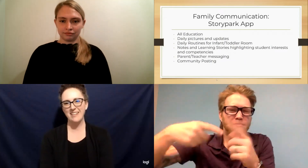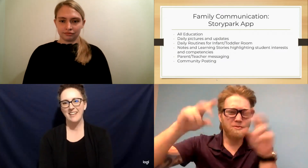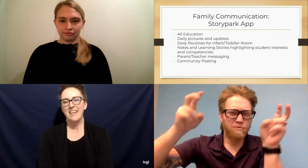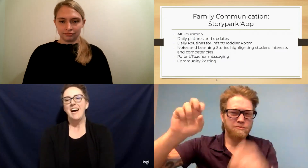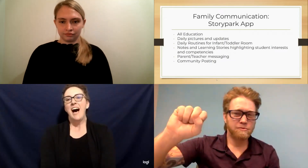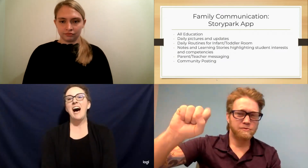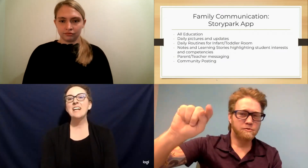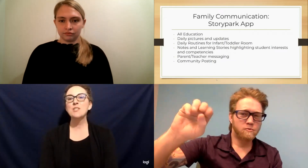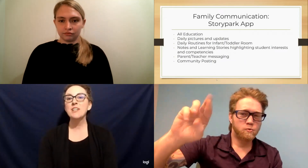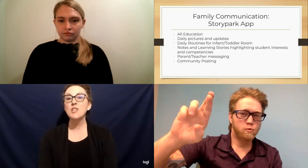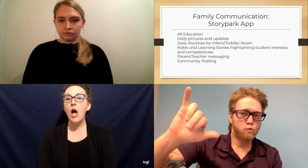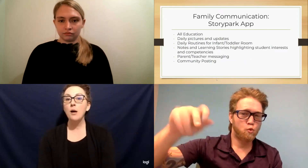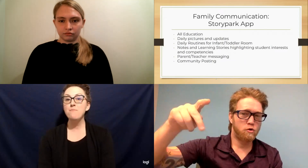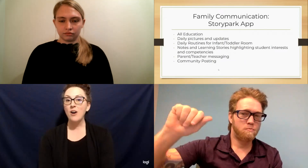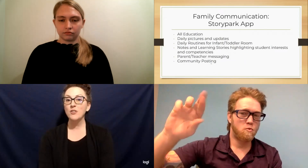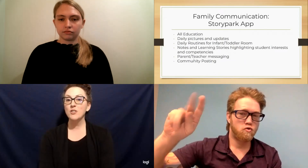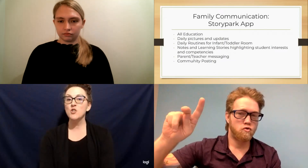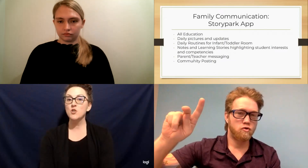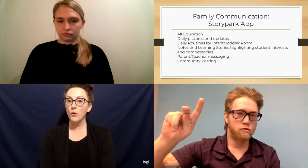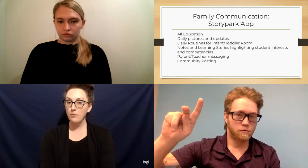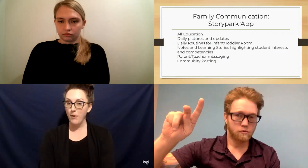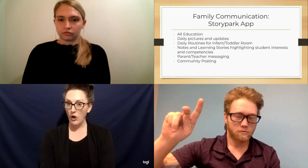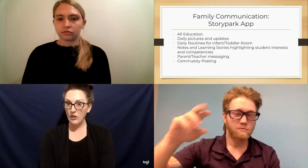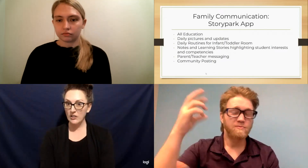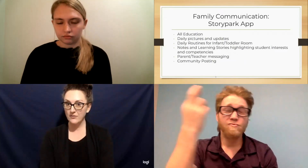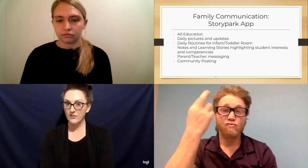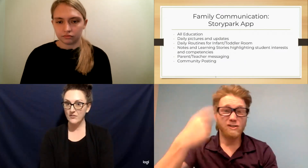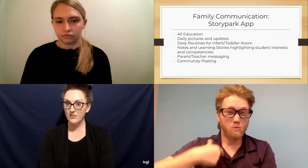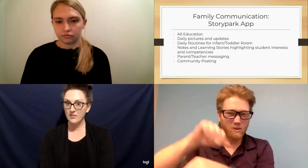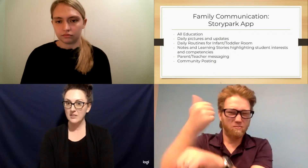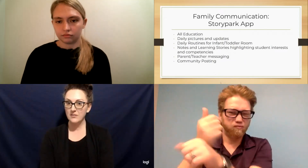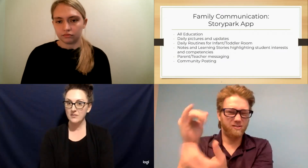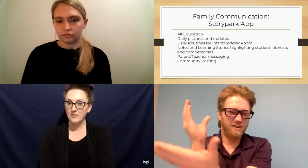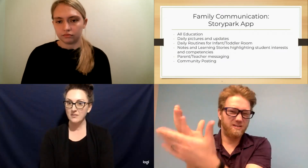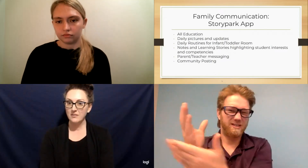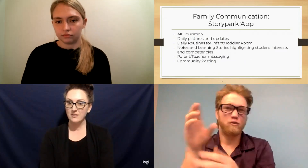again. I just want to talk about Story Park.